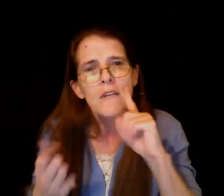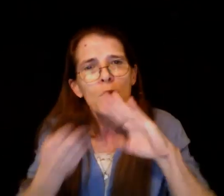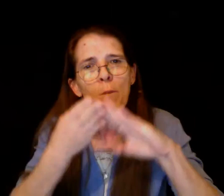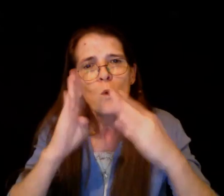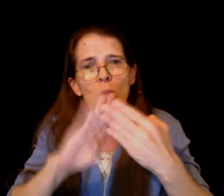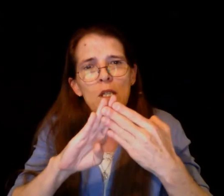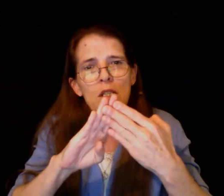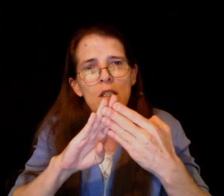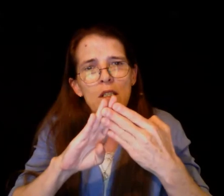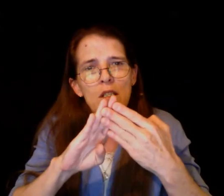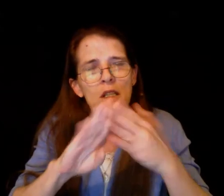Come on.